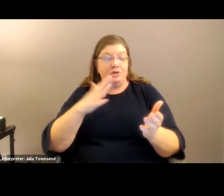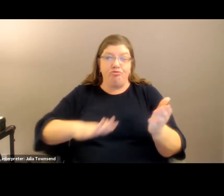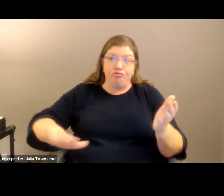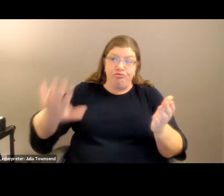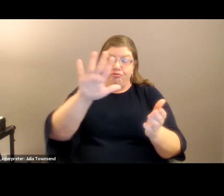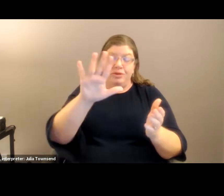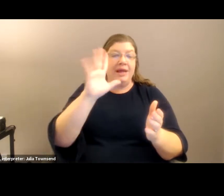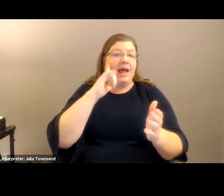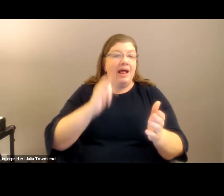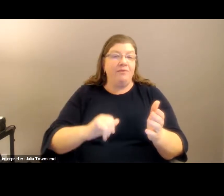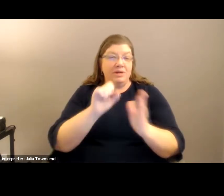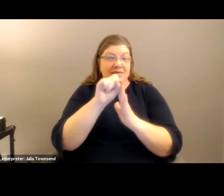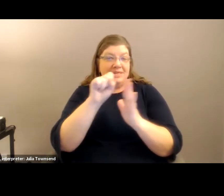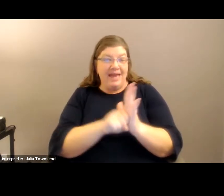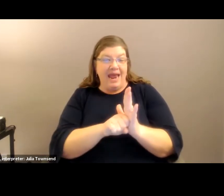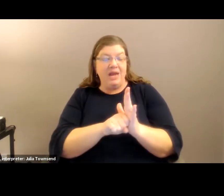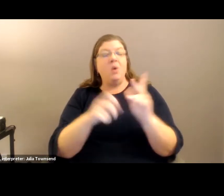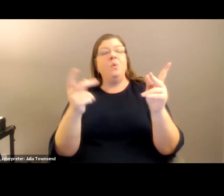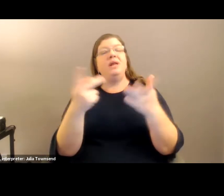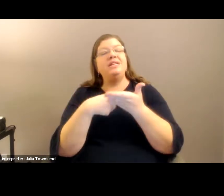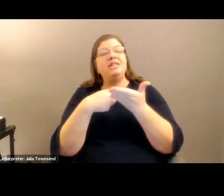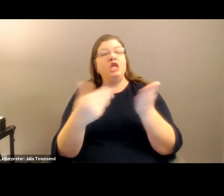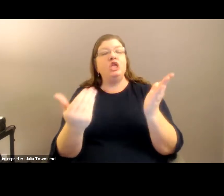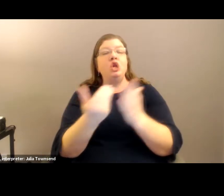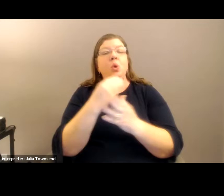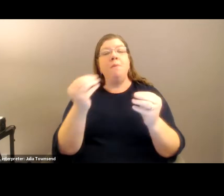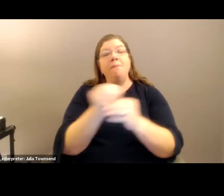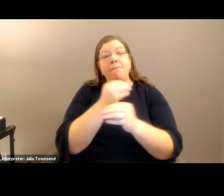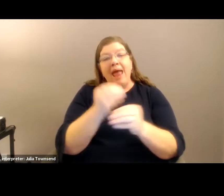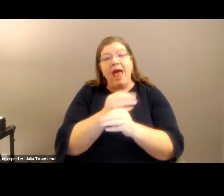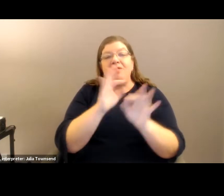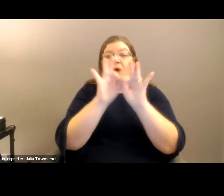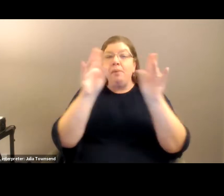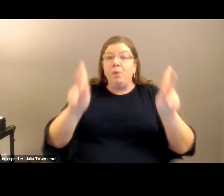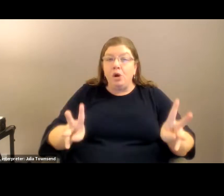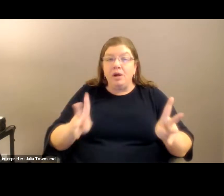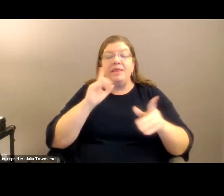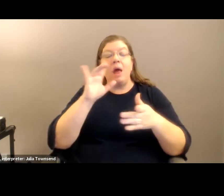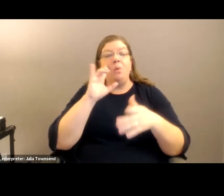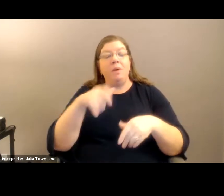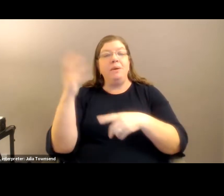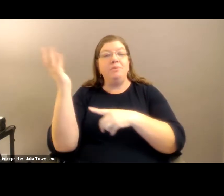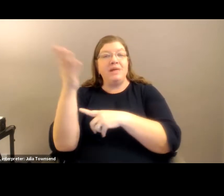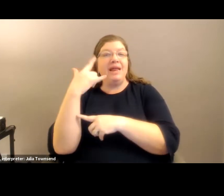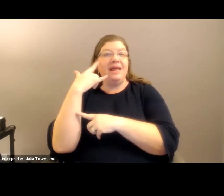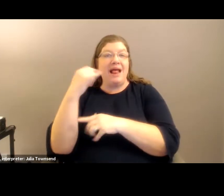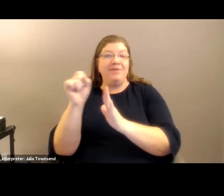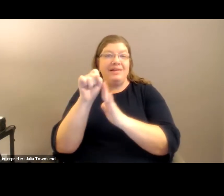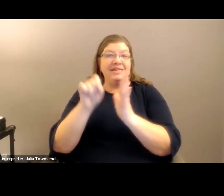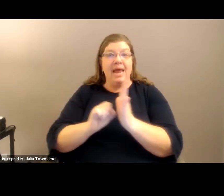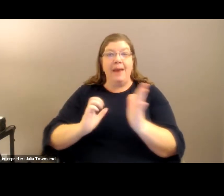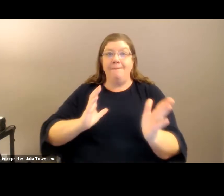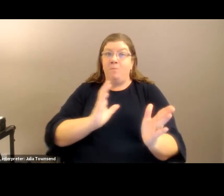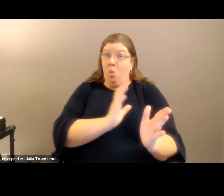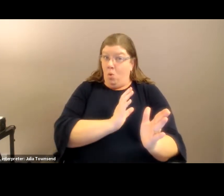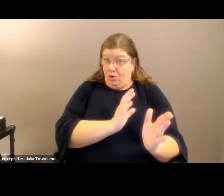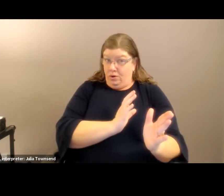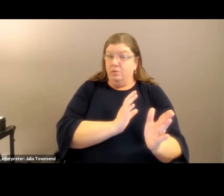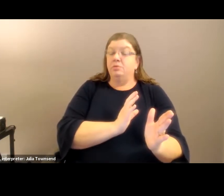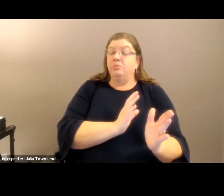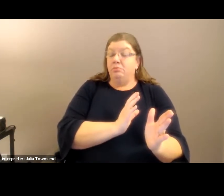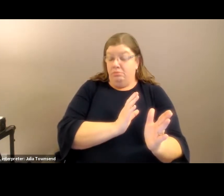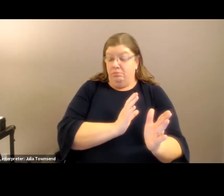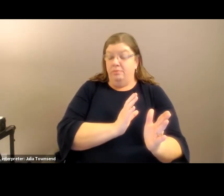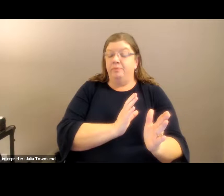discussed California's new math framework, and that will be presented at the California State Board, is being presented at the California